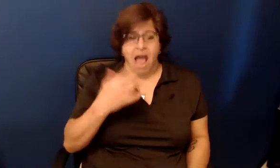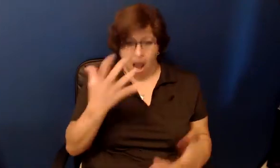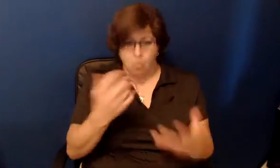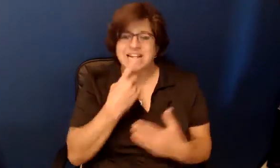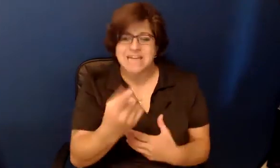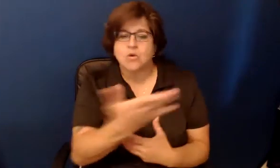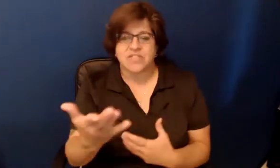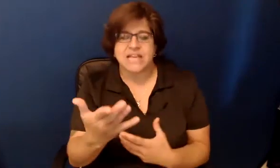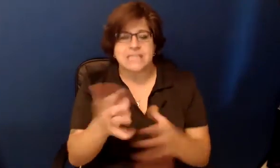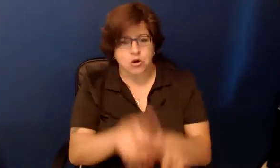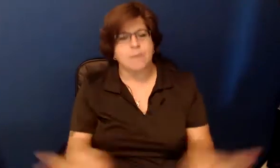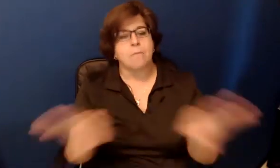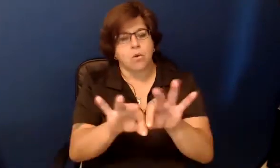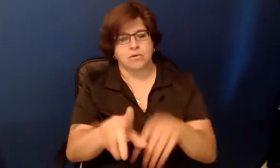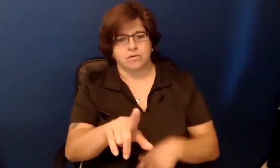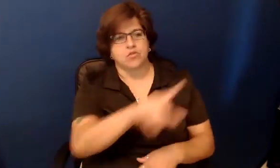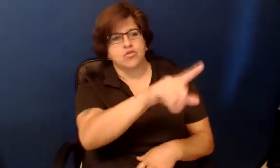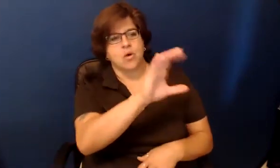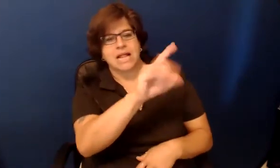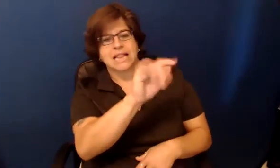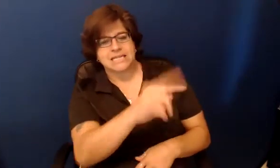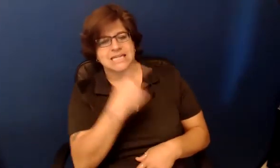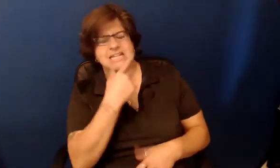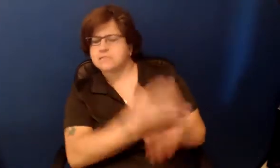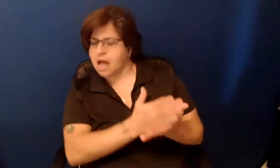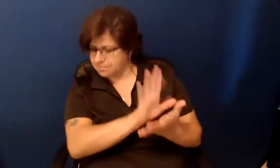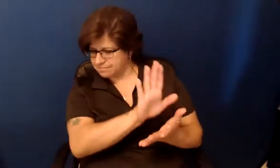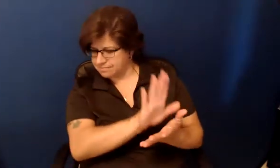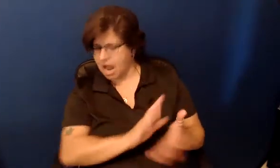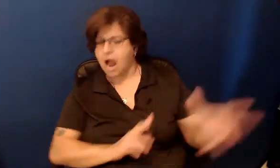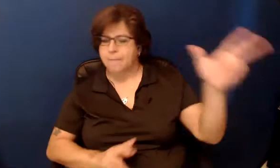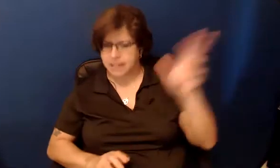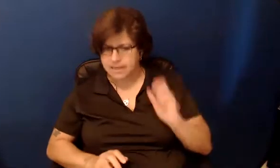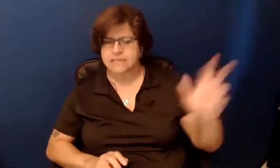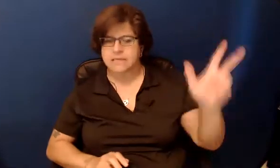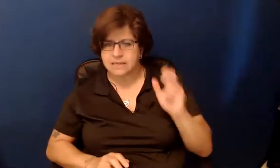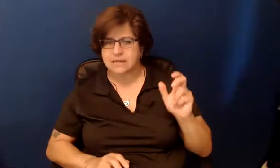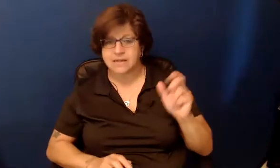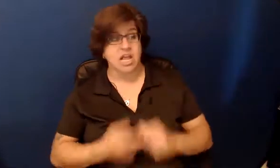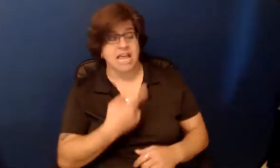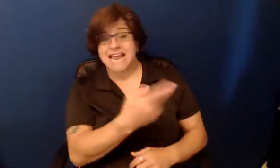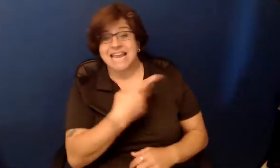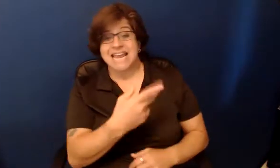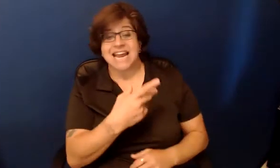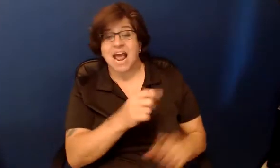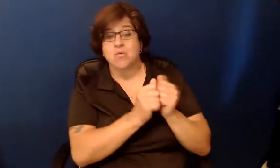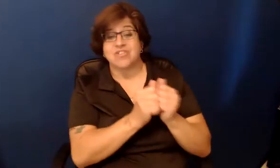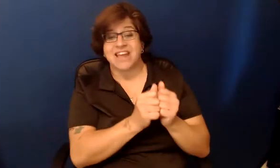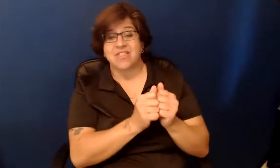you. So he said, stop right there. He said, I've listened to you. We